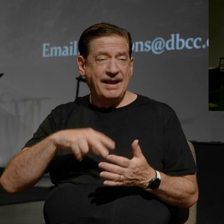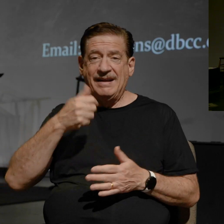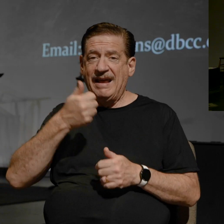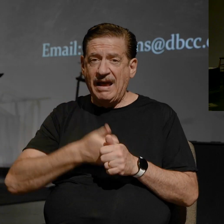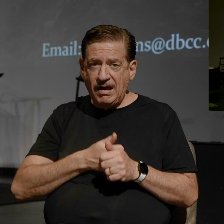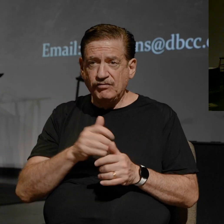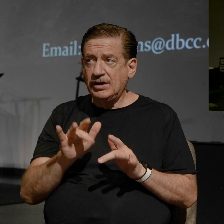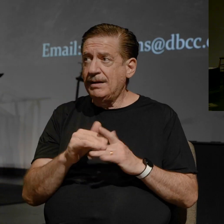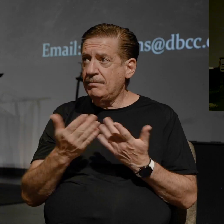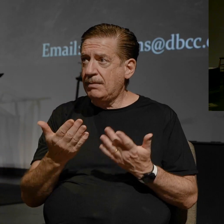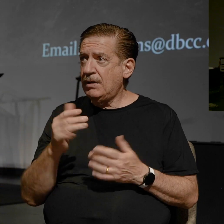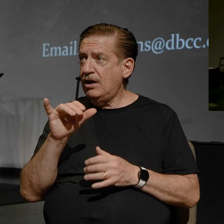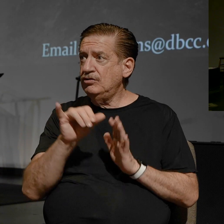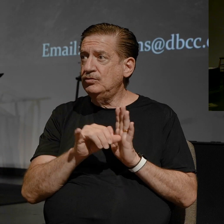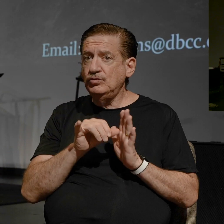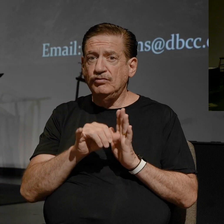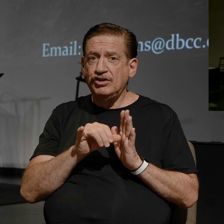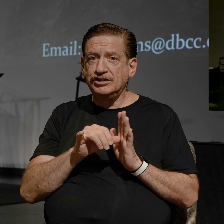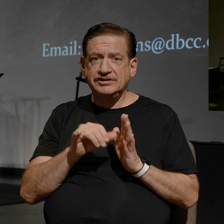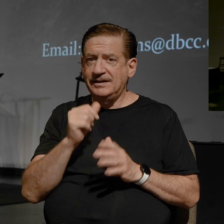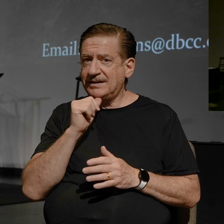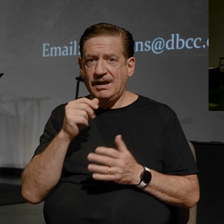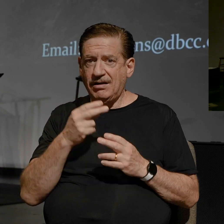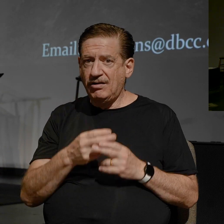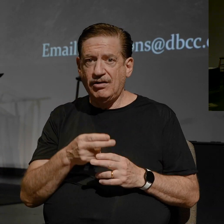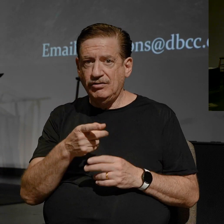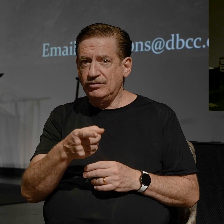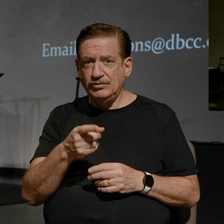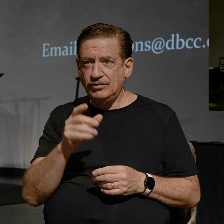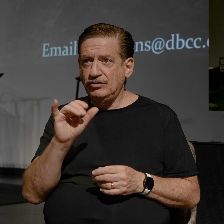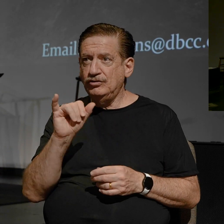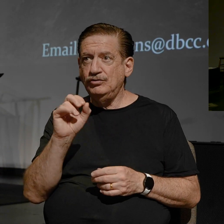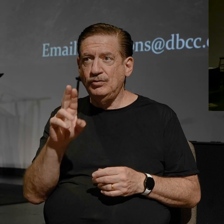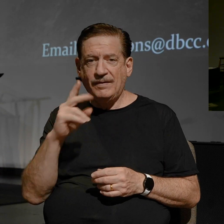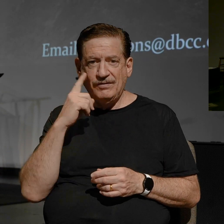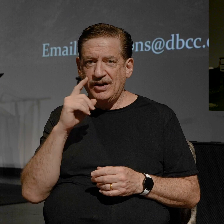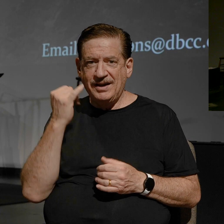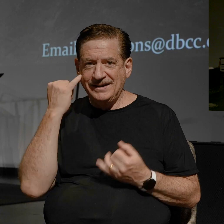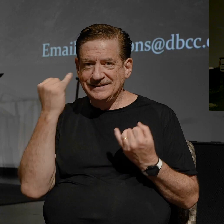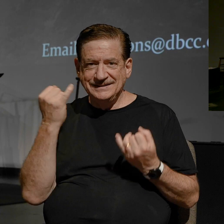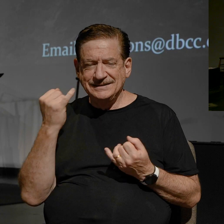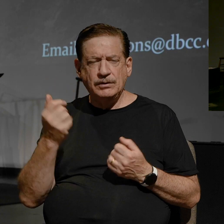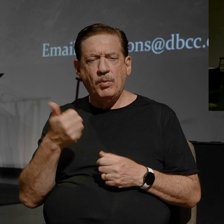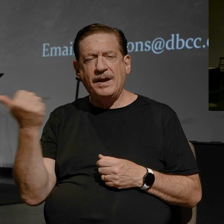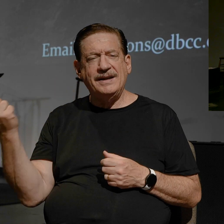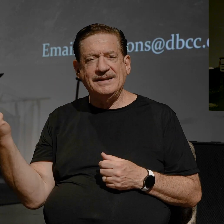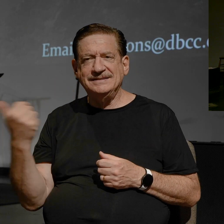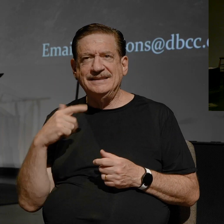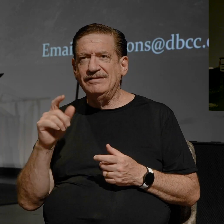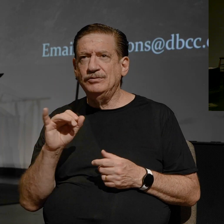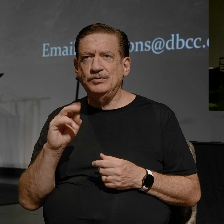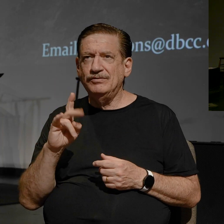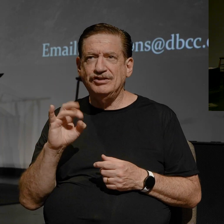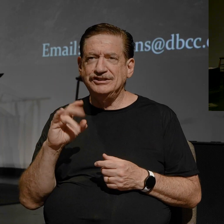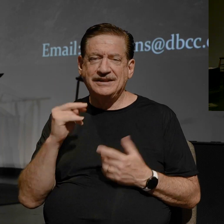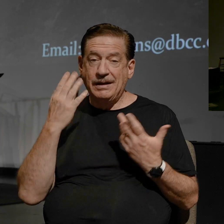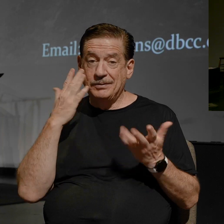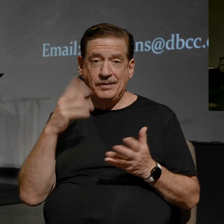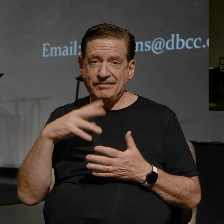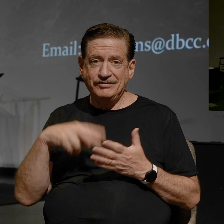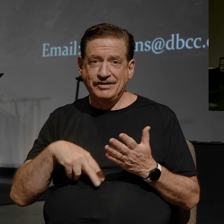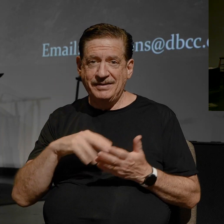Bible study on YouVersion to the point that they're now calling you and asking you for ideas. What should we make next on YouVersion? I don't know. I've read them